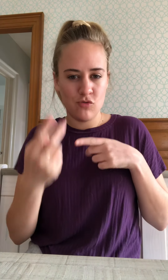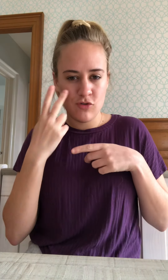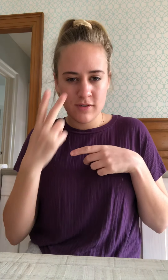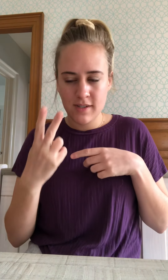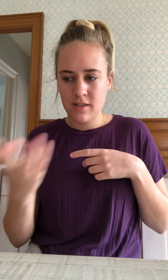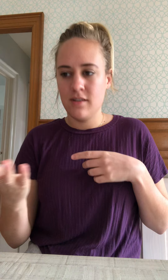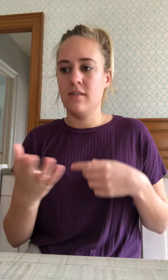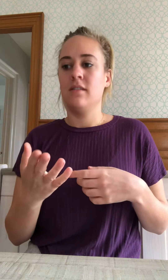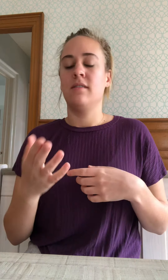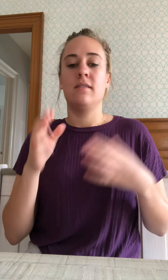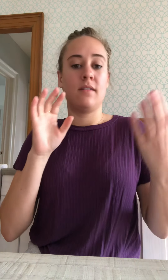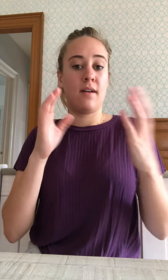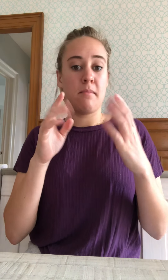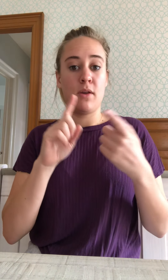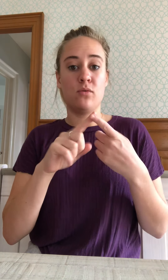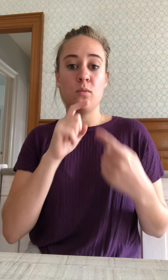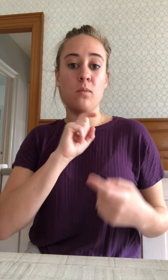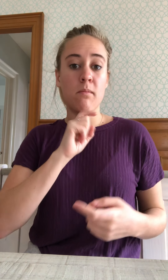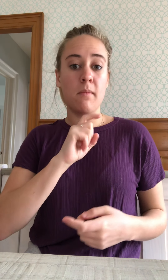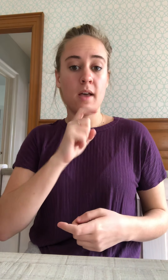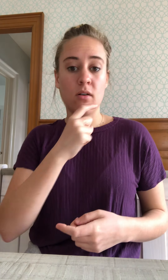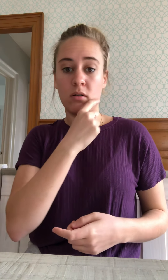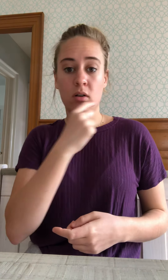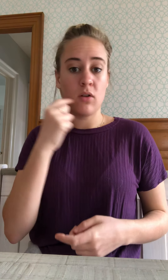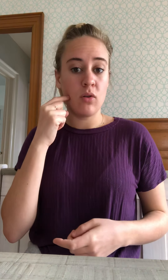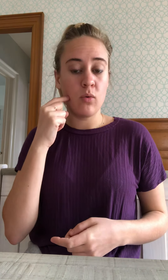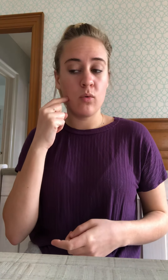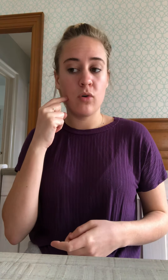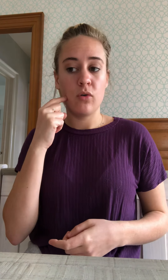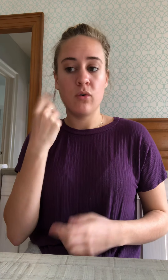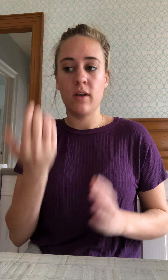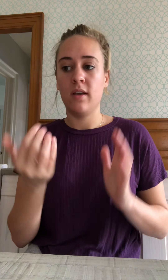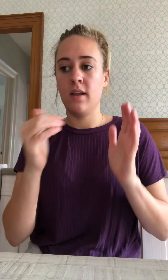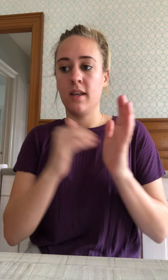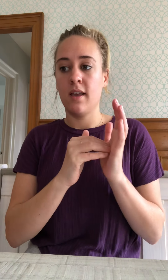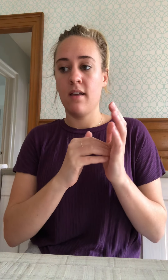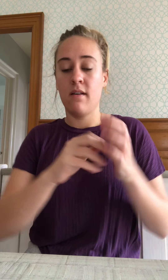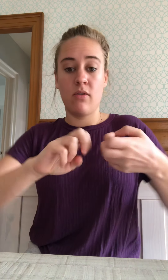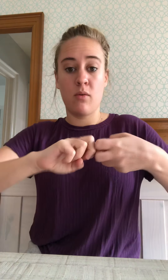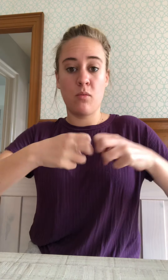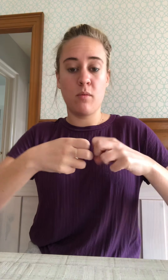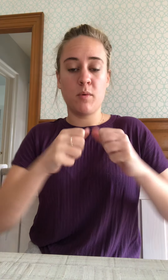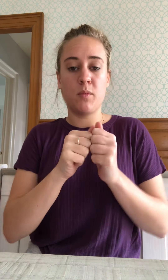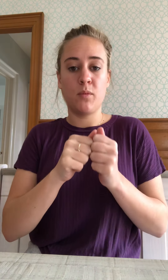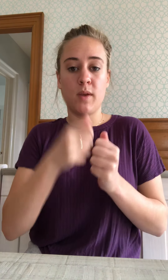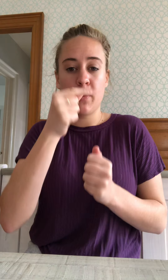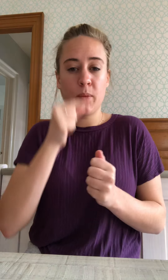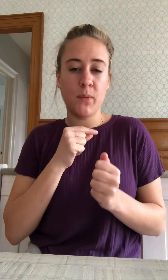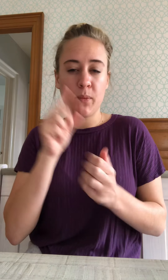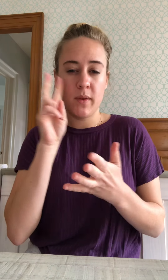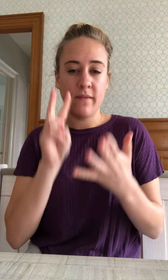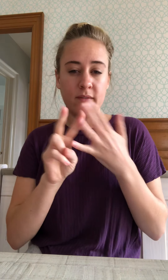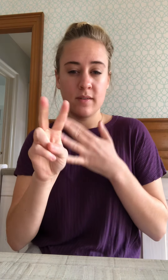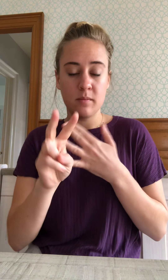the metal on the lower. And again, problem with the thin, invisible type is that they are